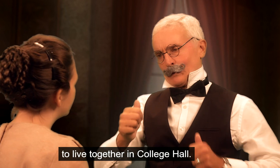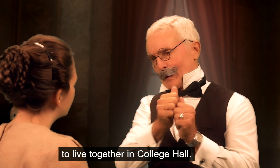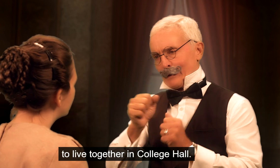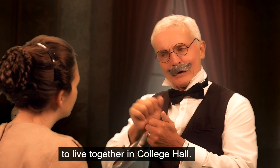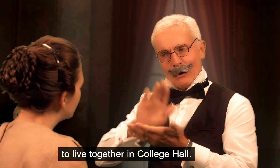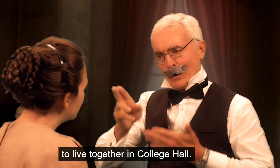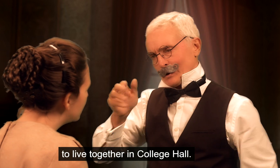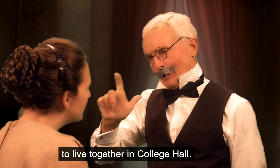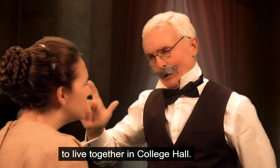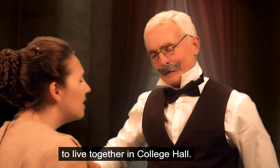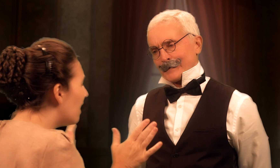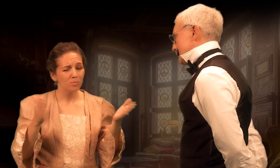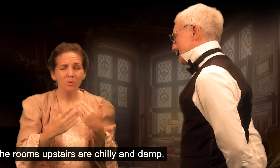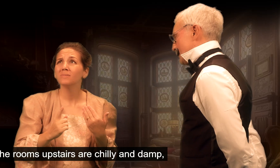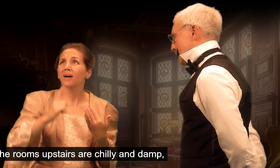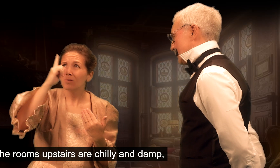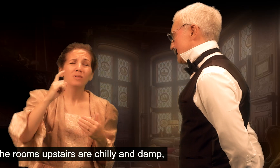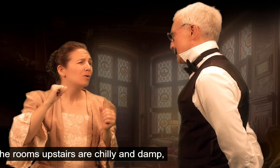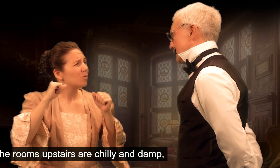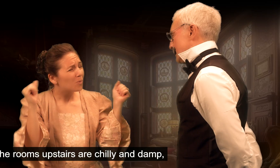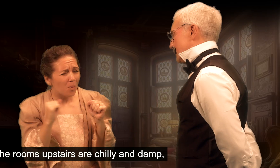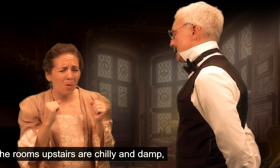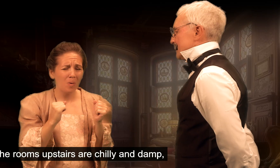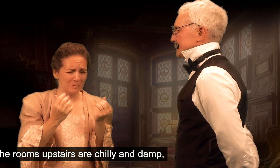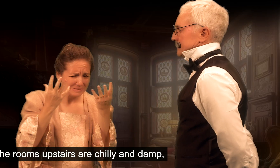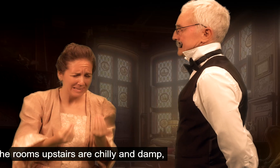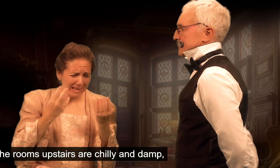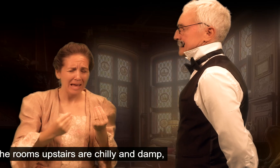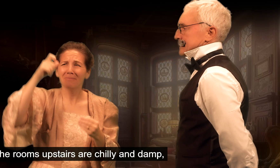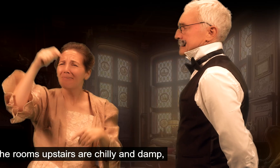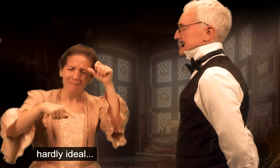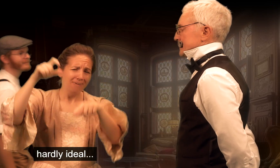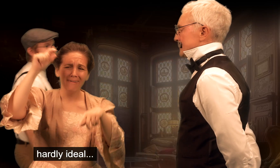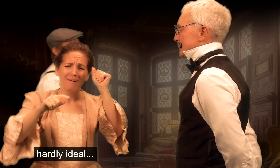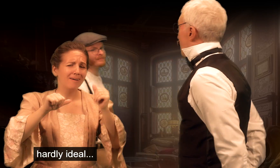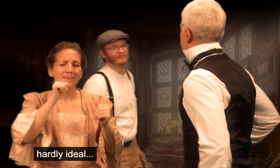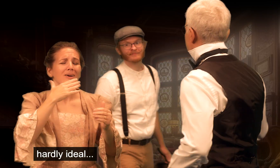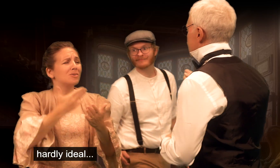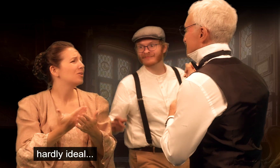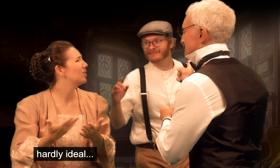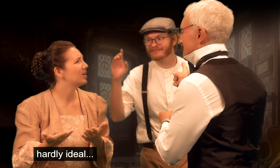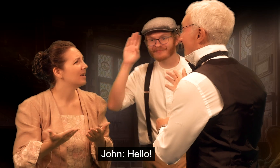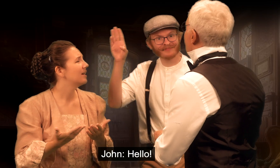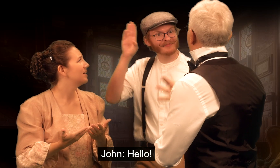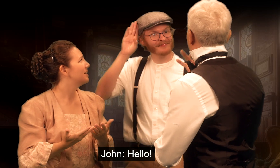to live together in College Hall. The rooms upstairs are chilly and damp. Hardly ideal. Hello.